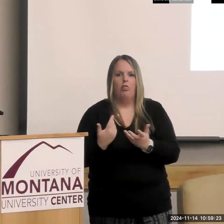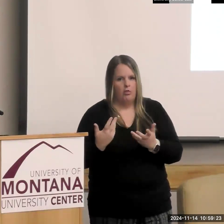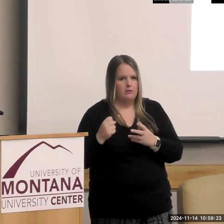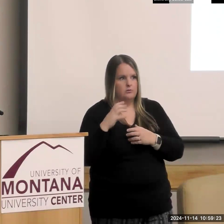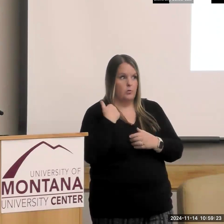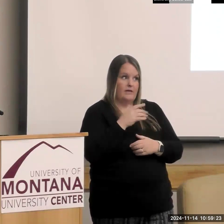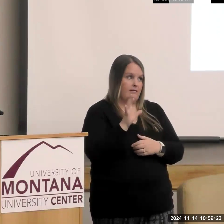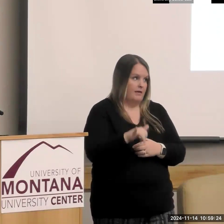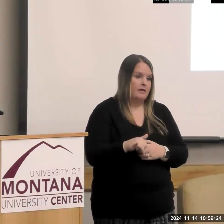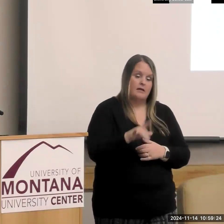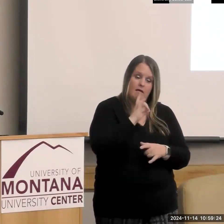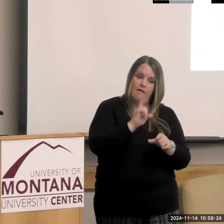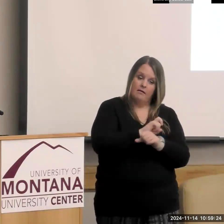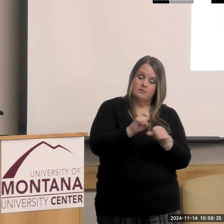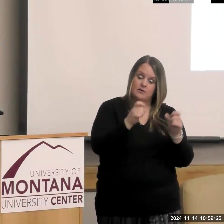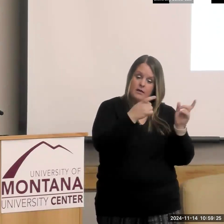actually ended up